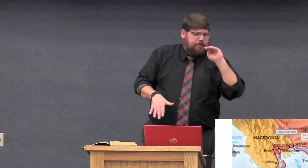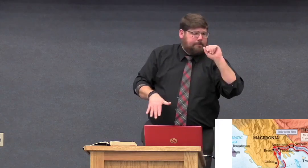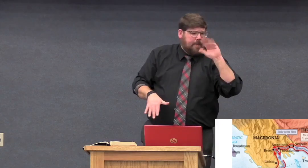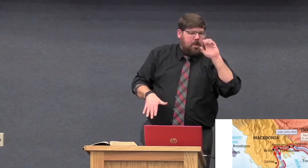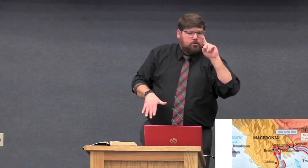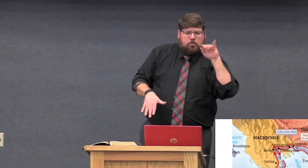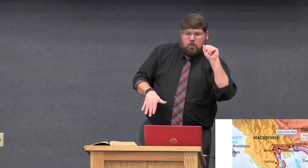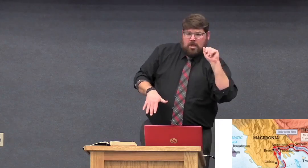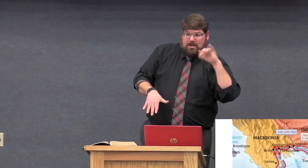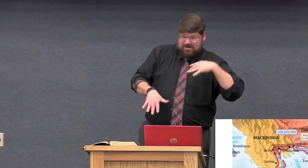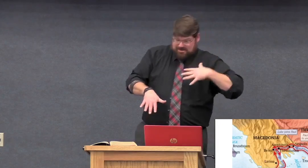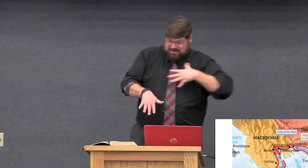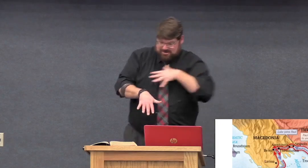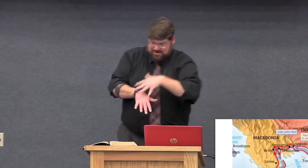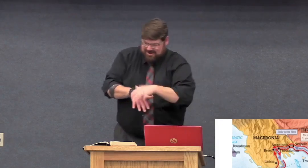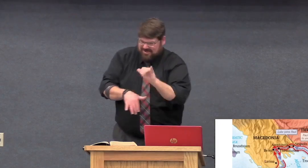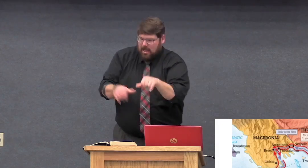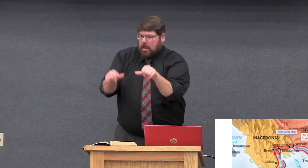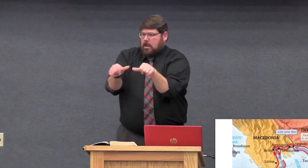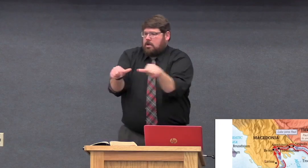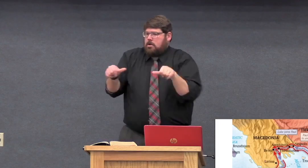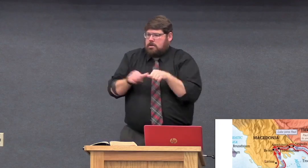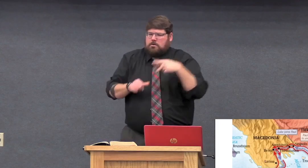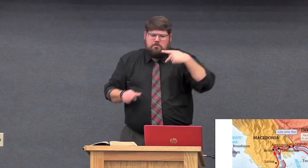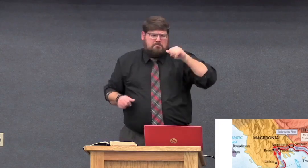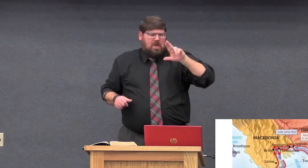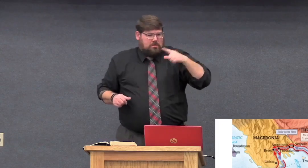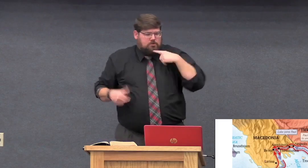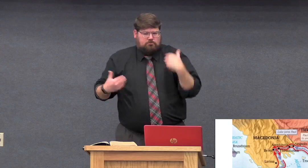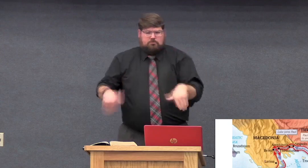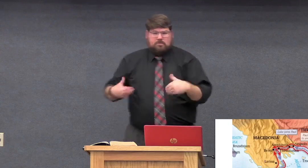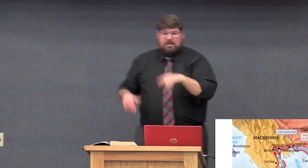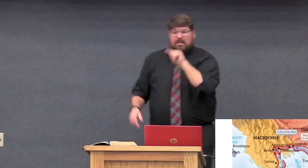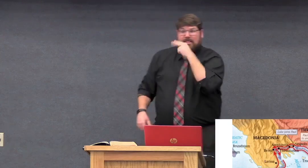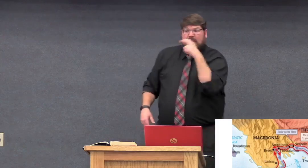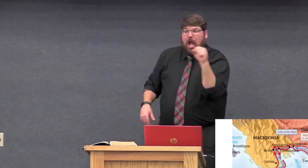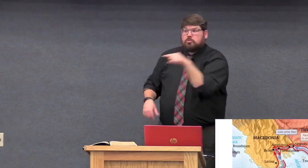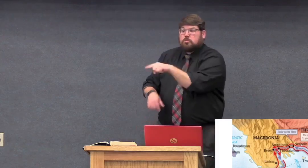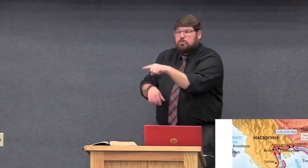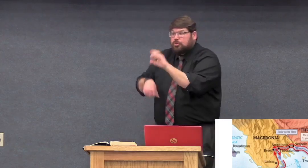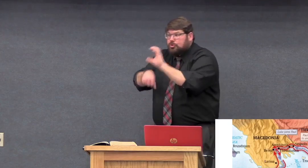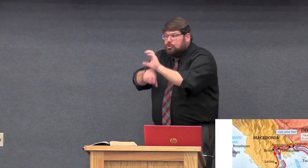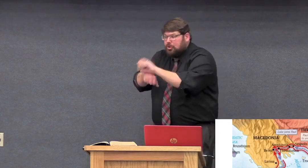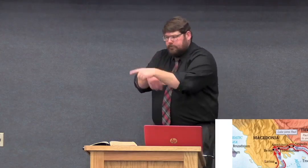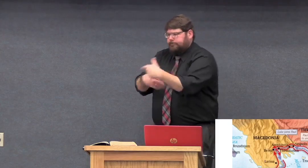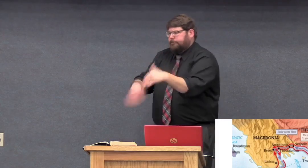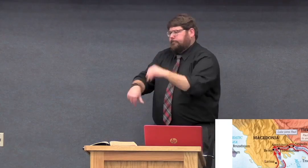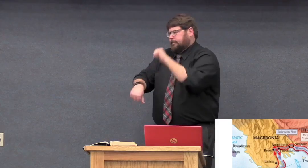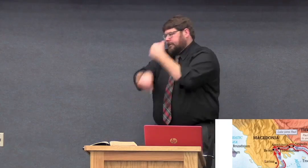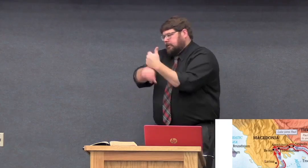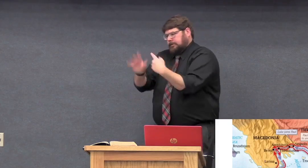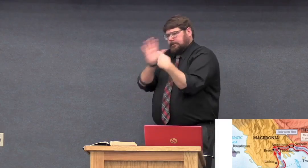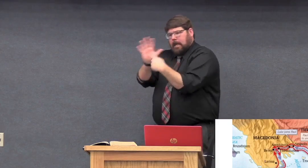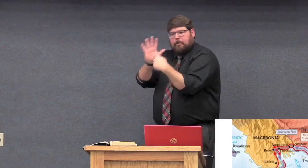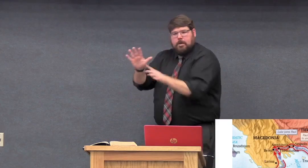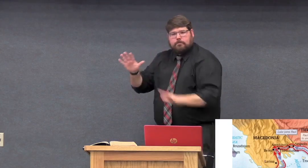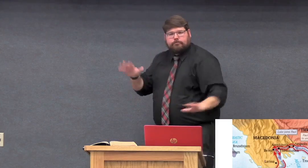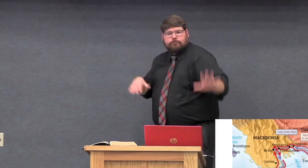part of the map, you have Macedonia, and this is the area that Paul is speaking about, thus. You know, this